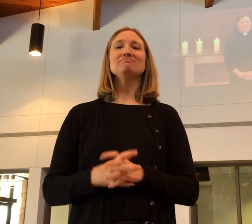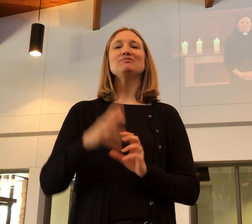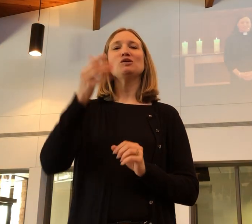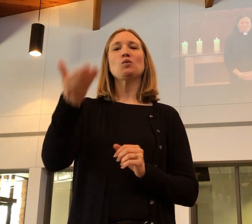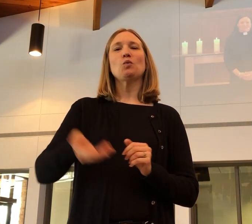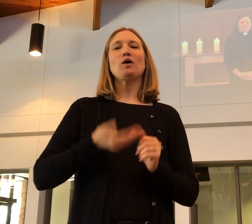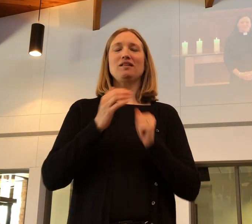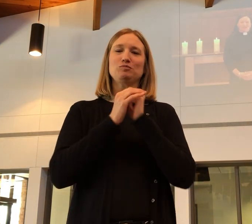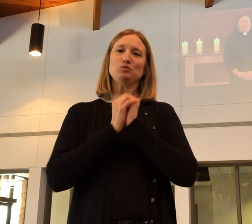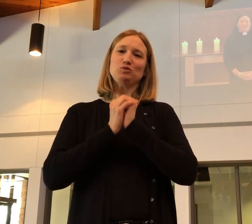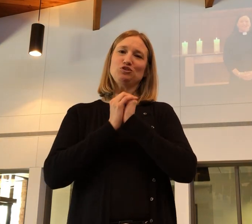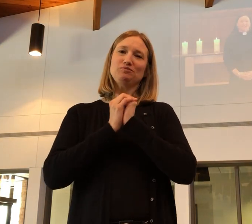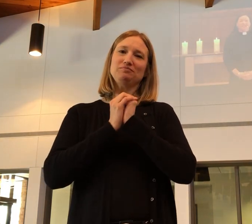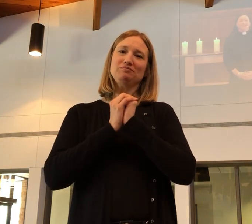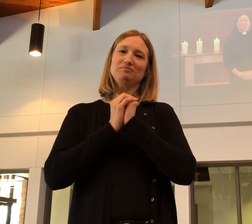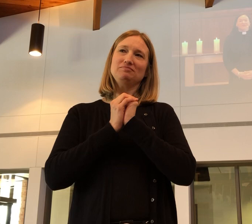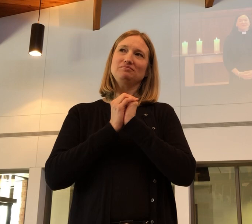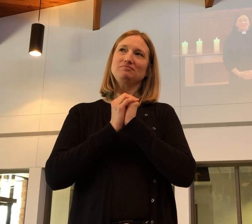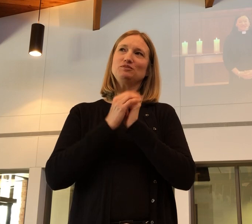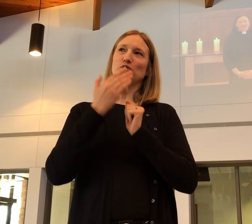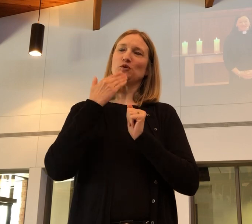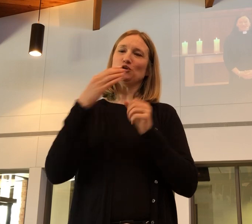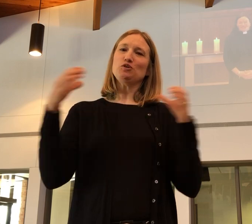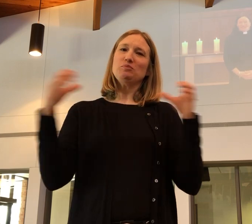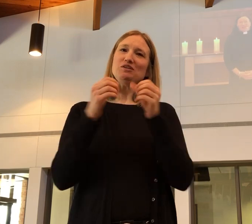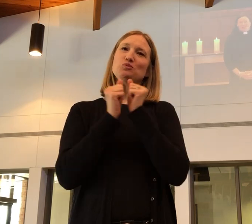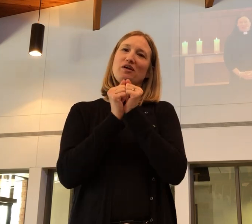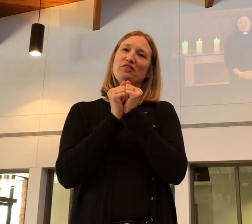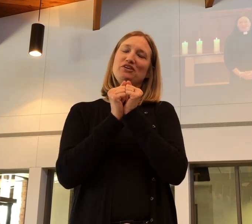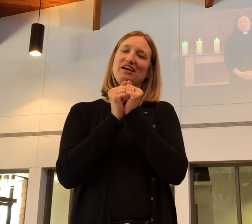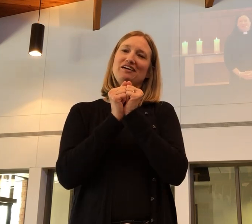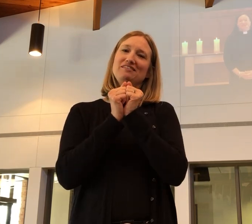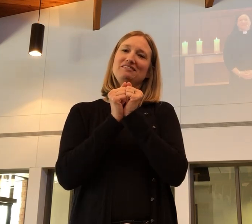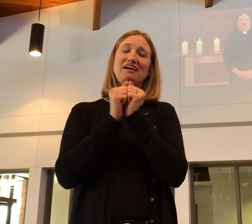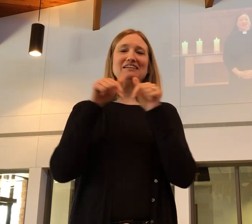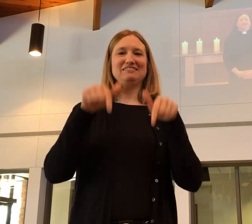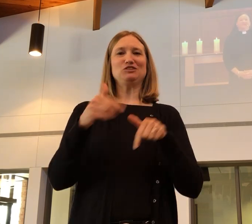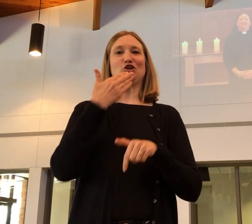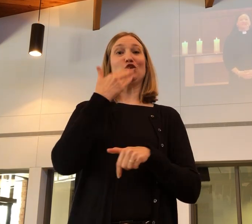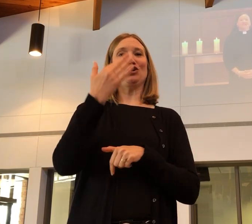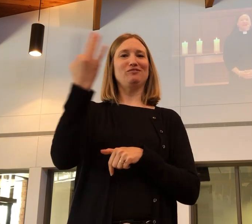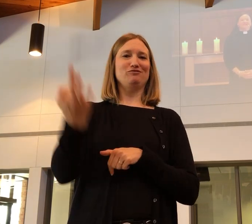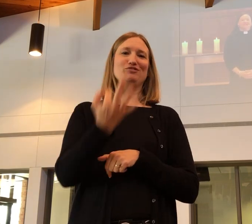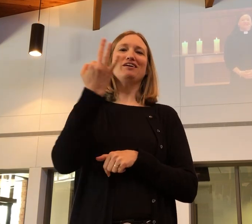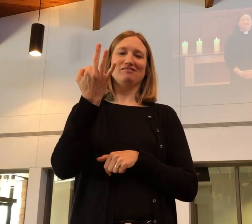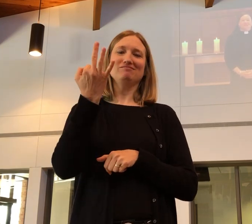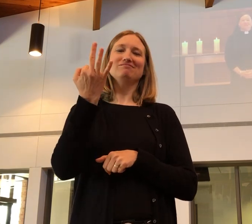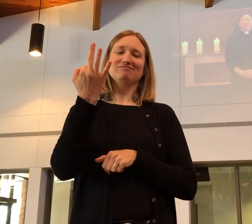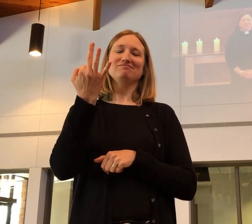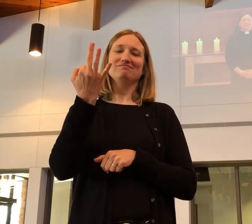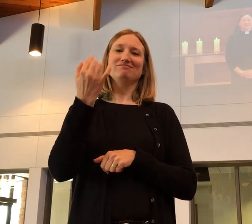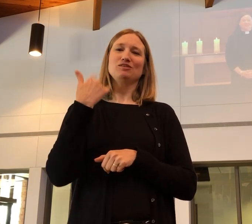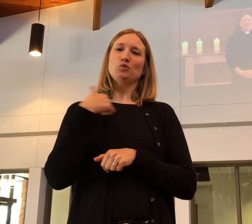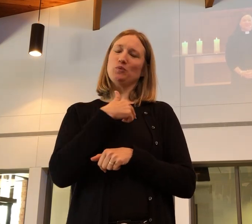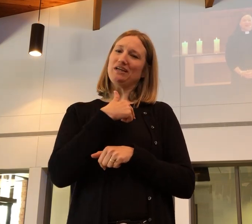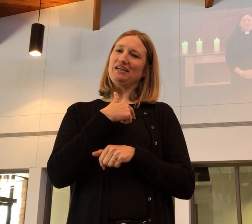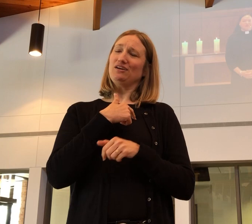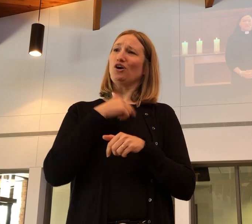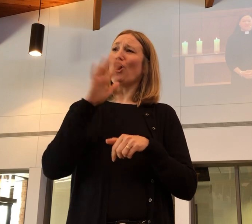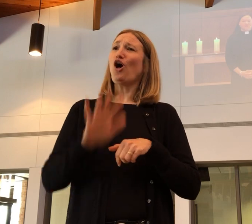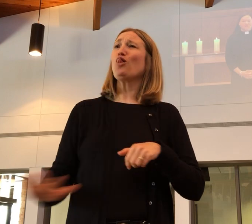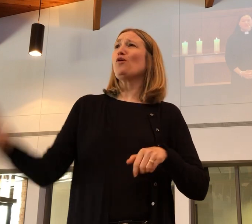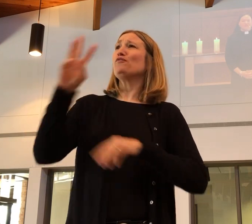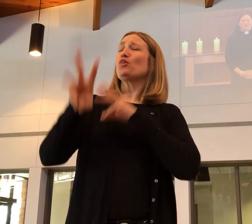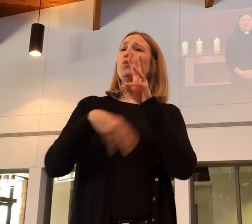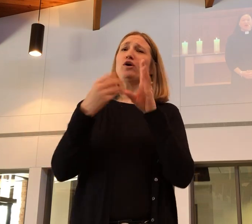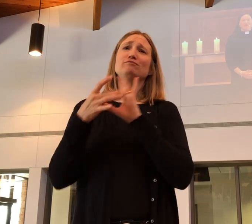Welcome to worship. It is good to be together today on this Good Friday as we join Christians around the